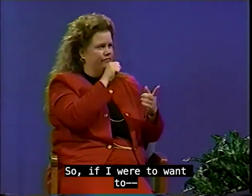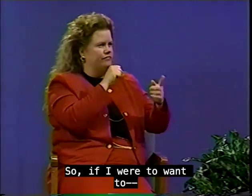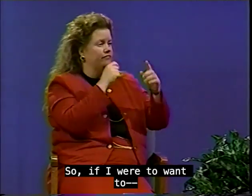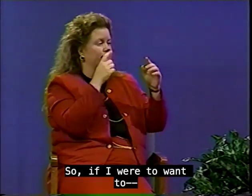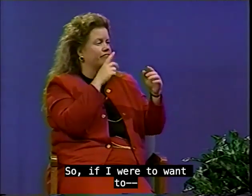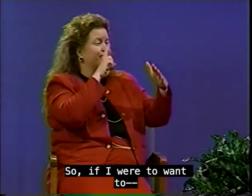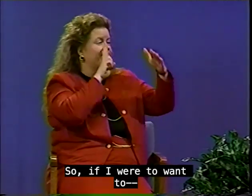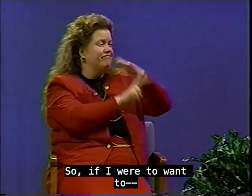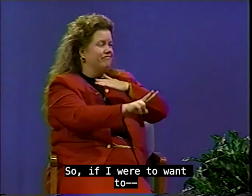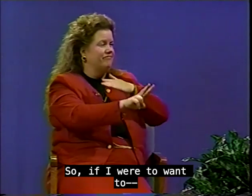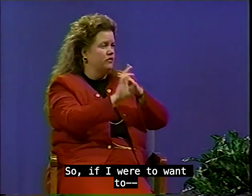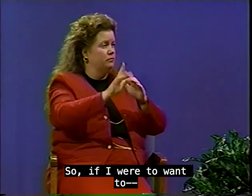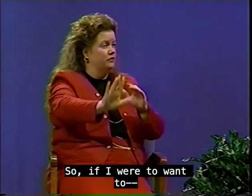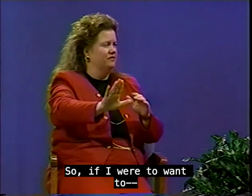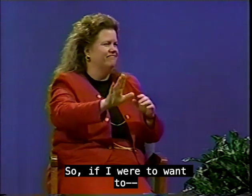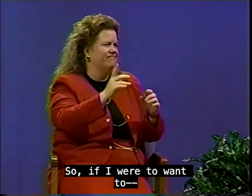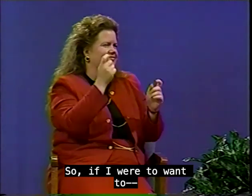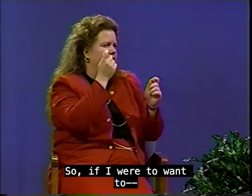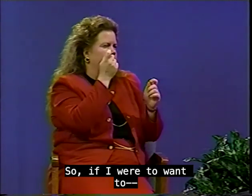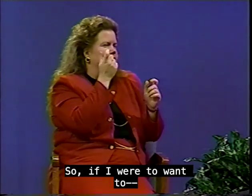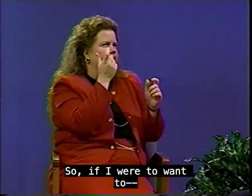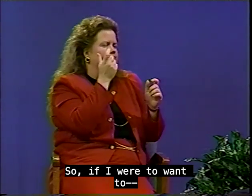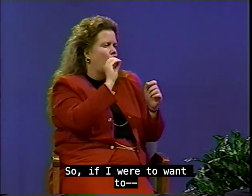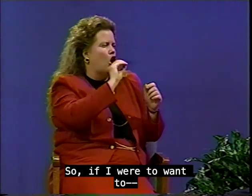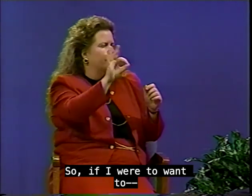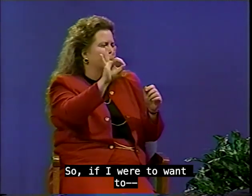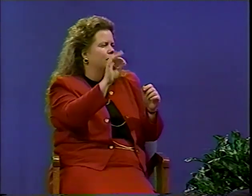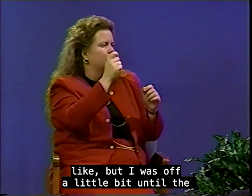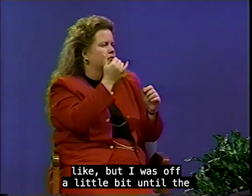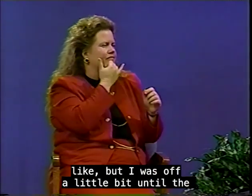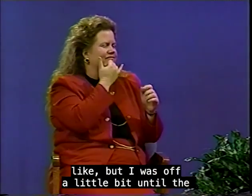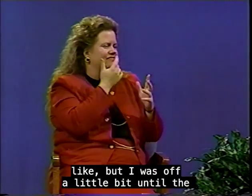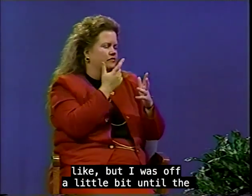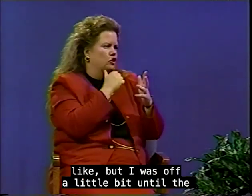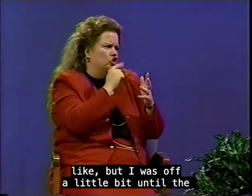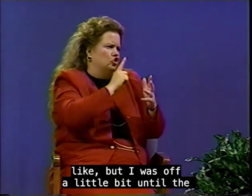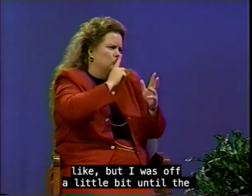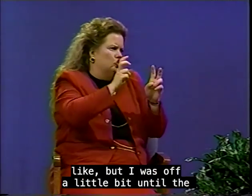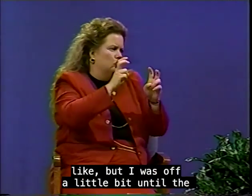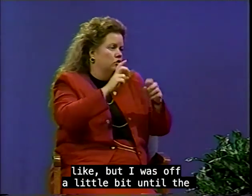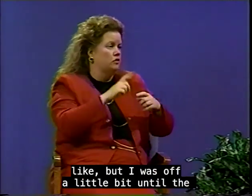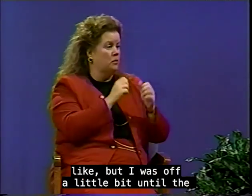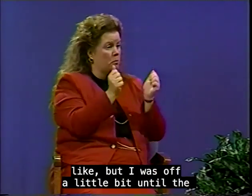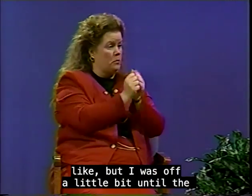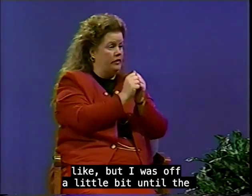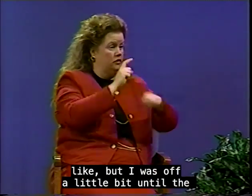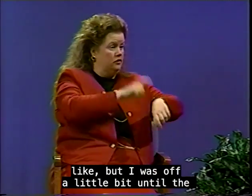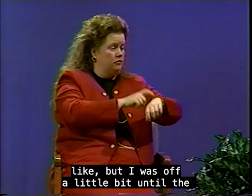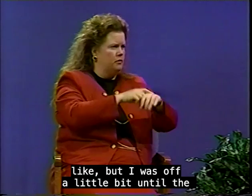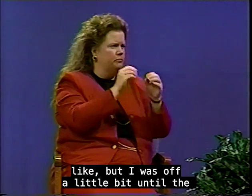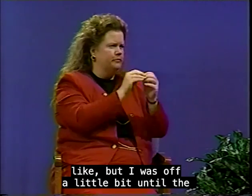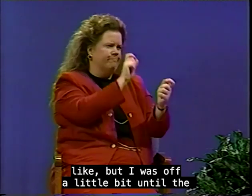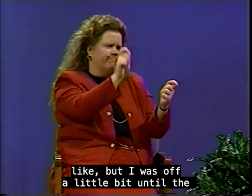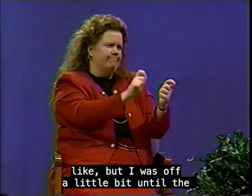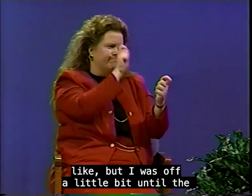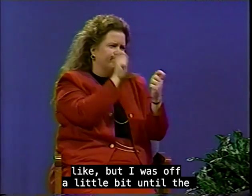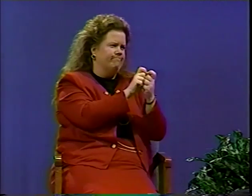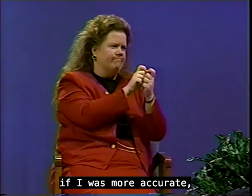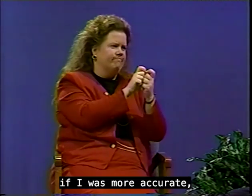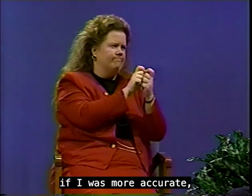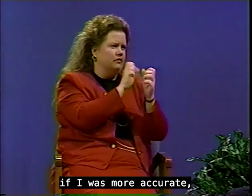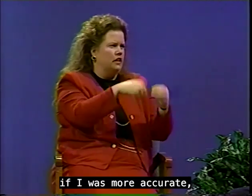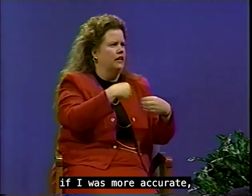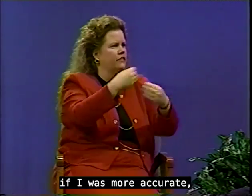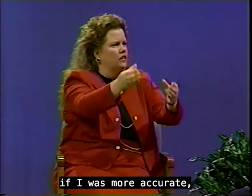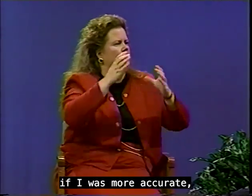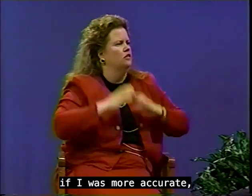So if I were to want to look into the future, like, but I was off a little bit onto the time,